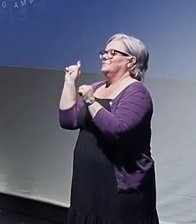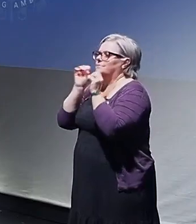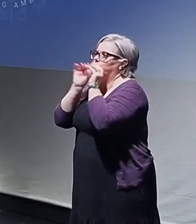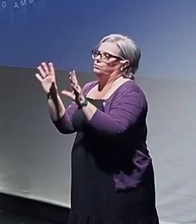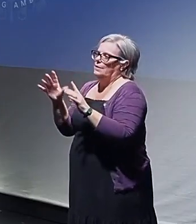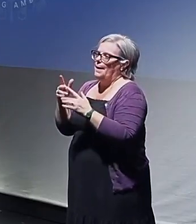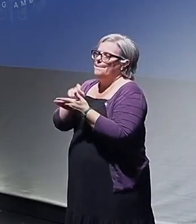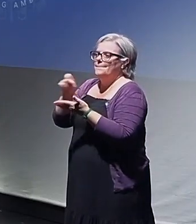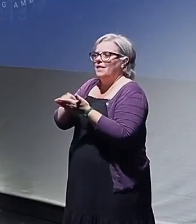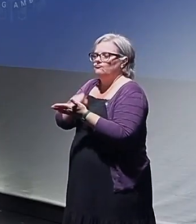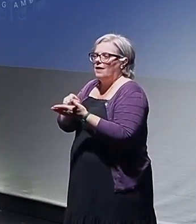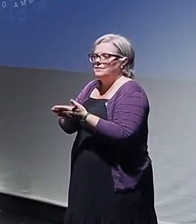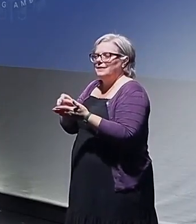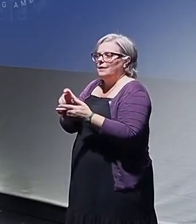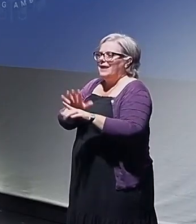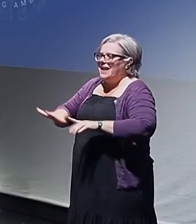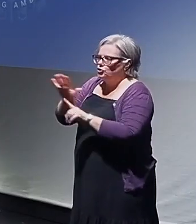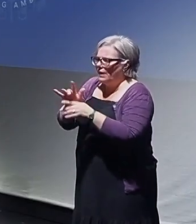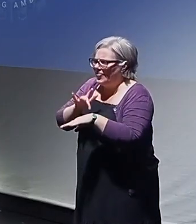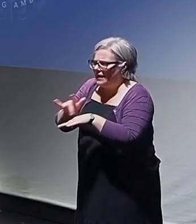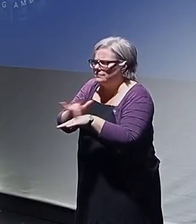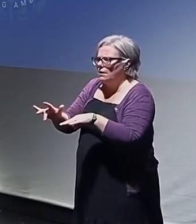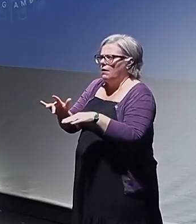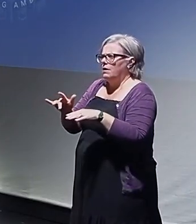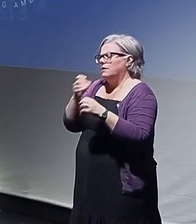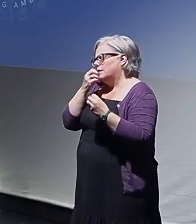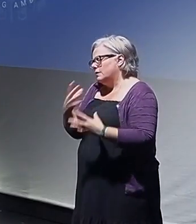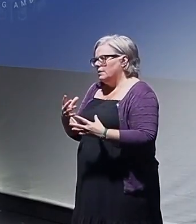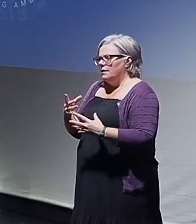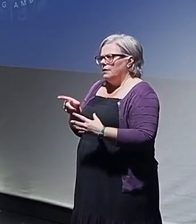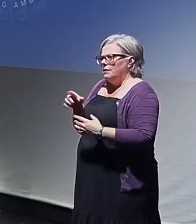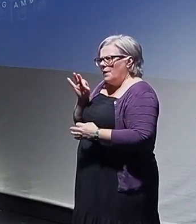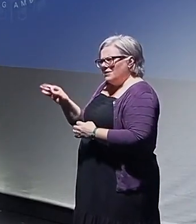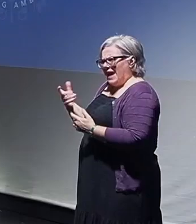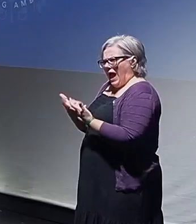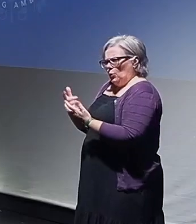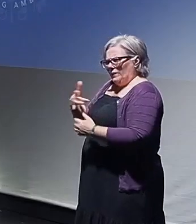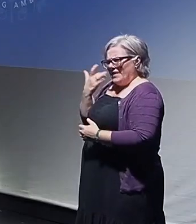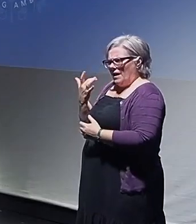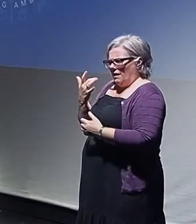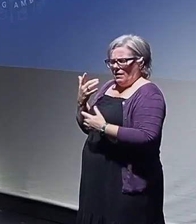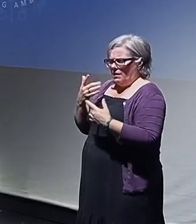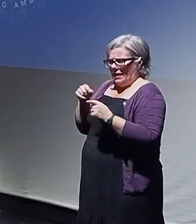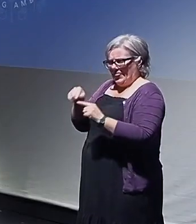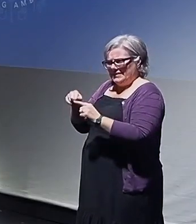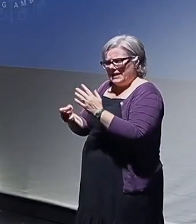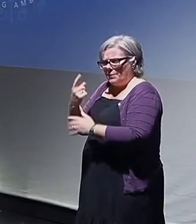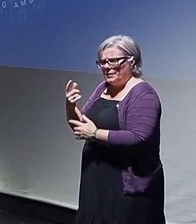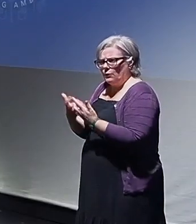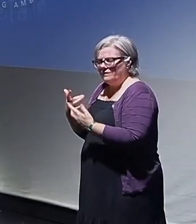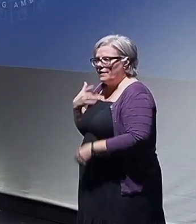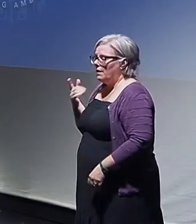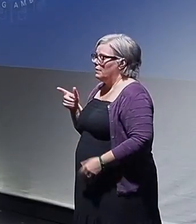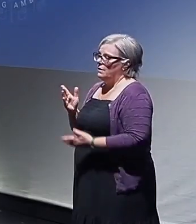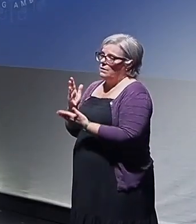it's at the National Theatre, and how did you feel about all of that going on at the same time? That